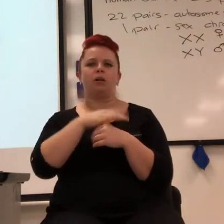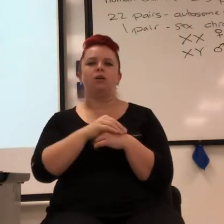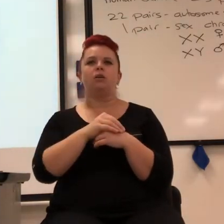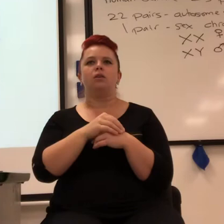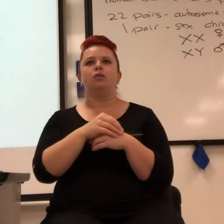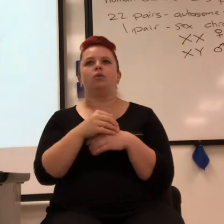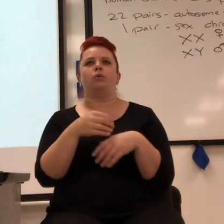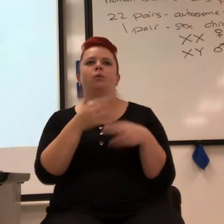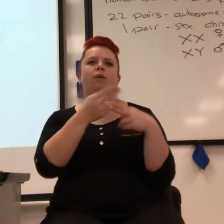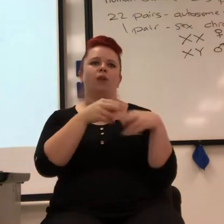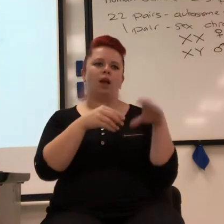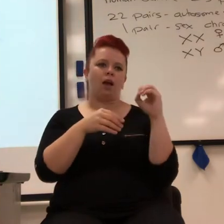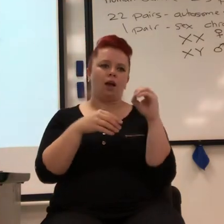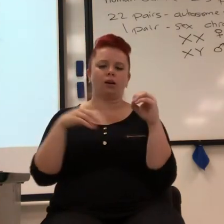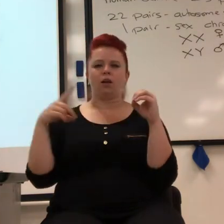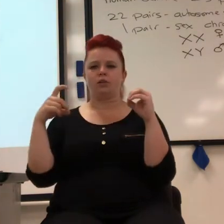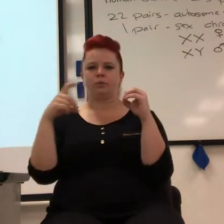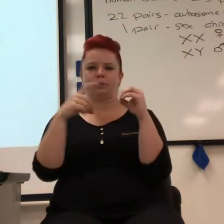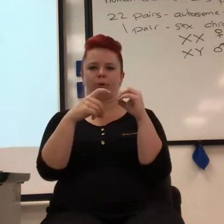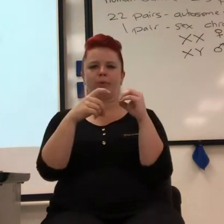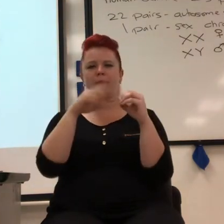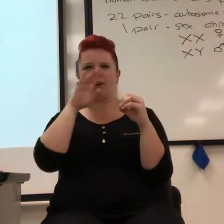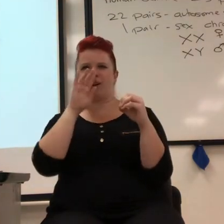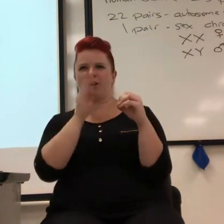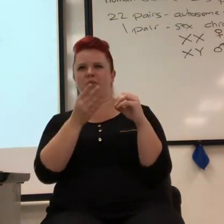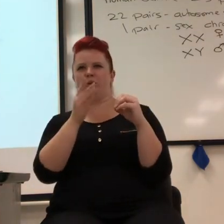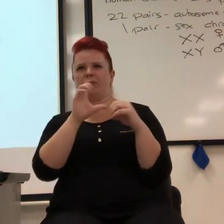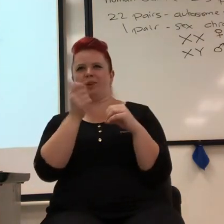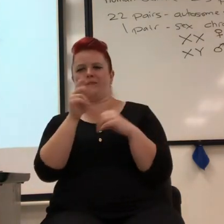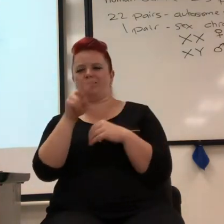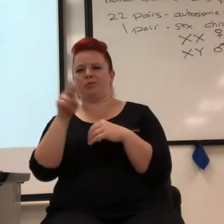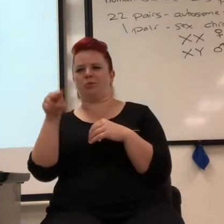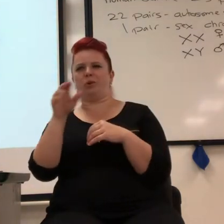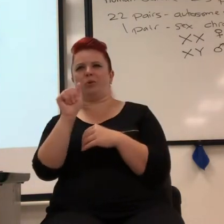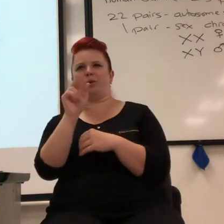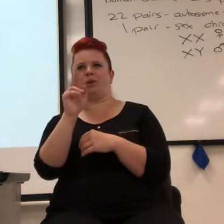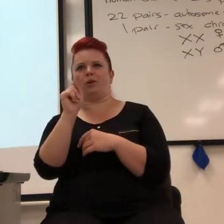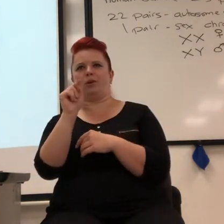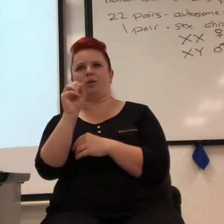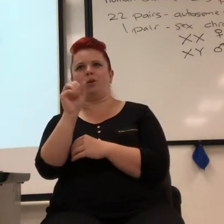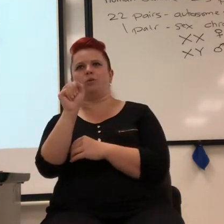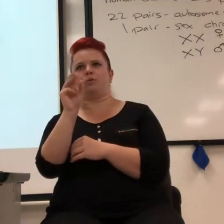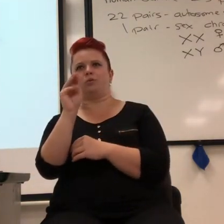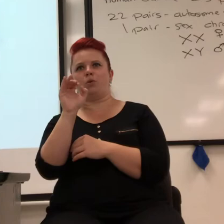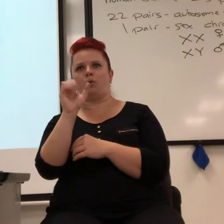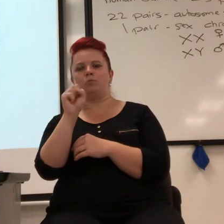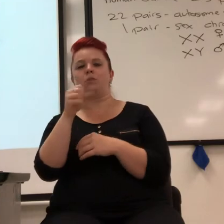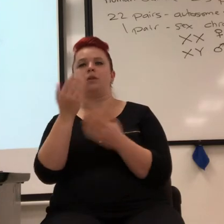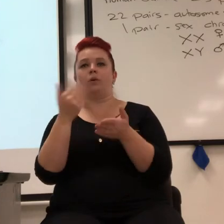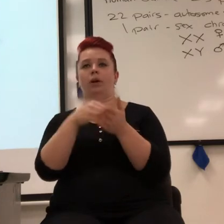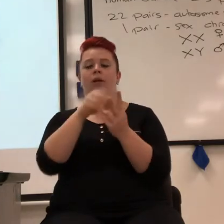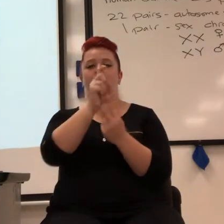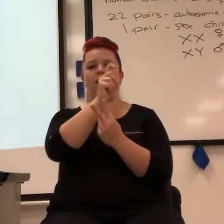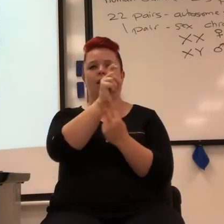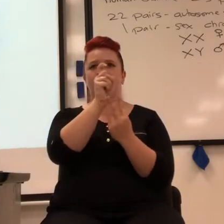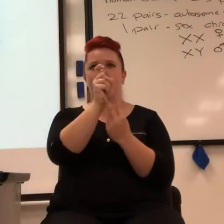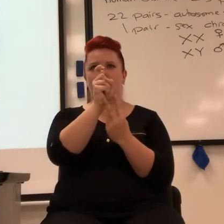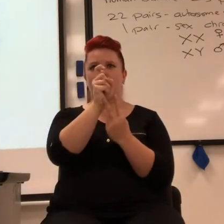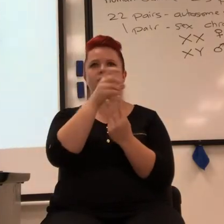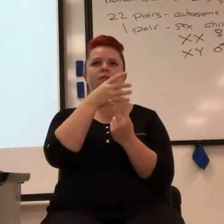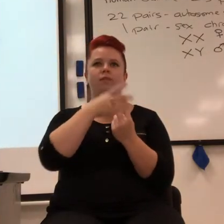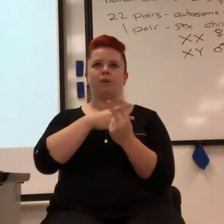sperm, ignoring the other 22 pairs of autosomes, again, XX from both parents, female,